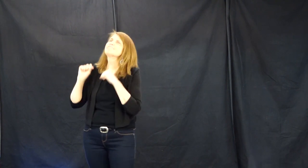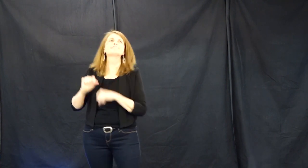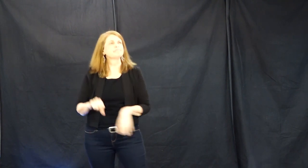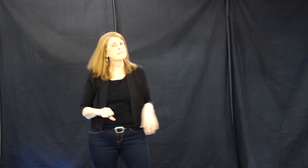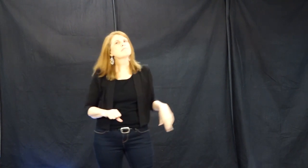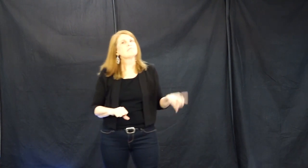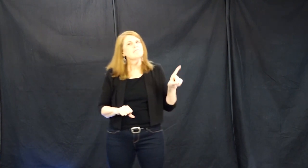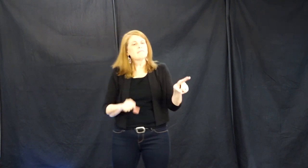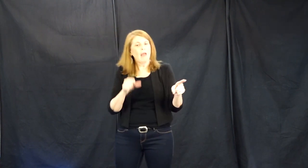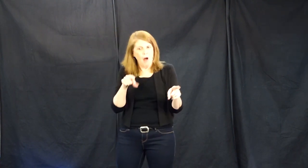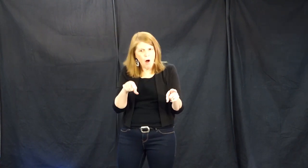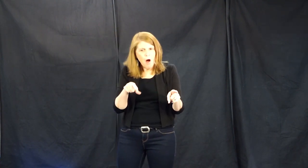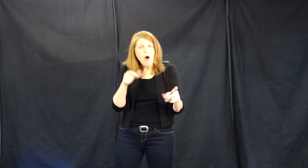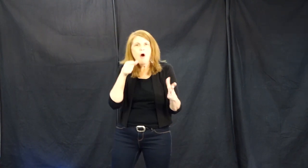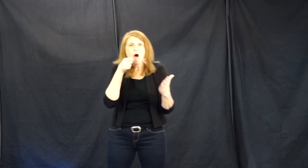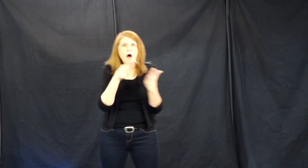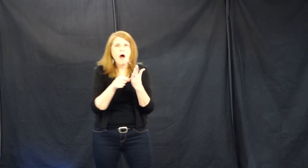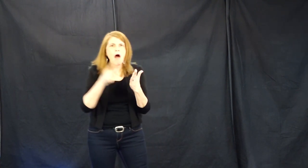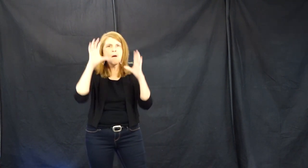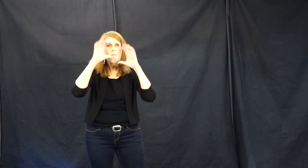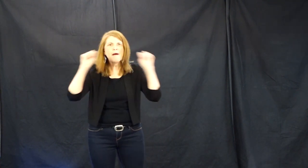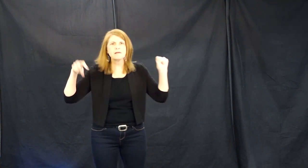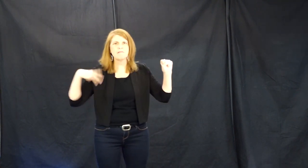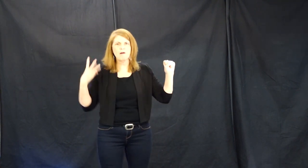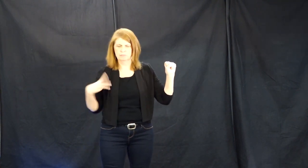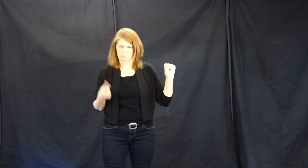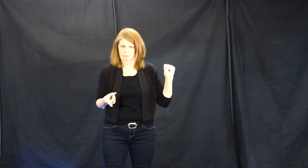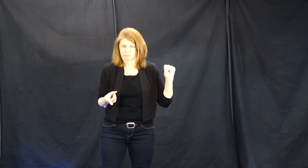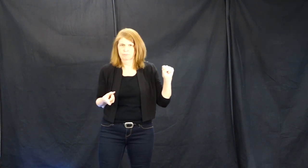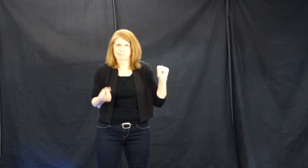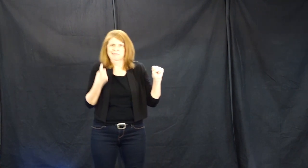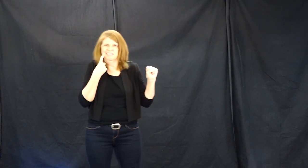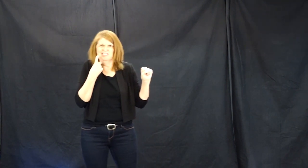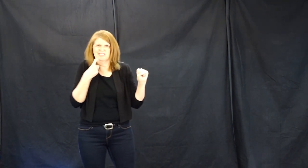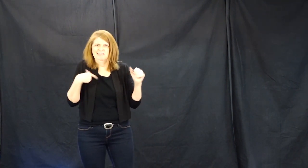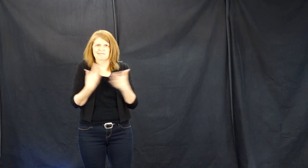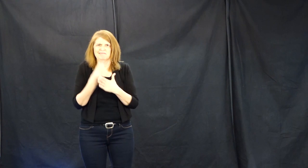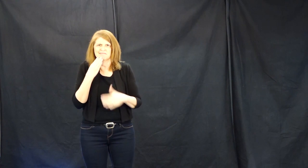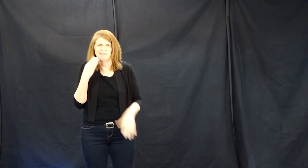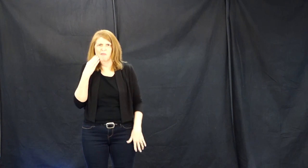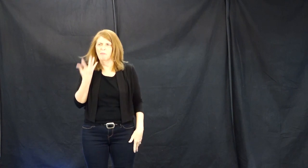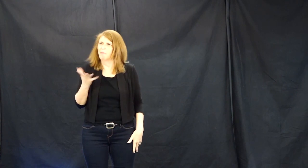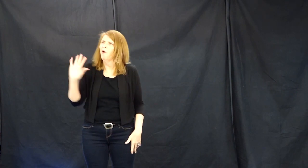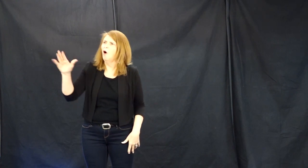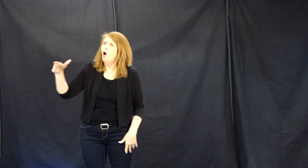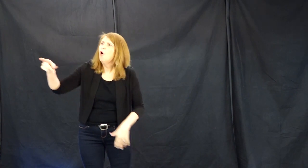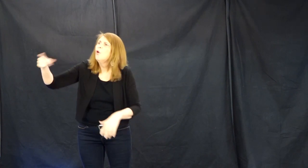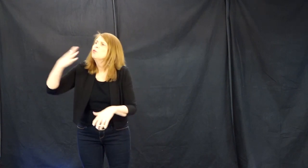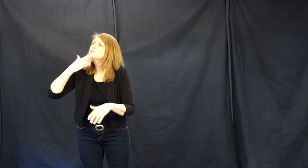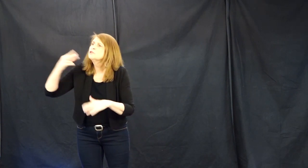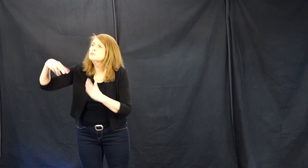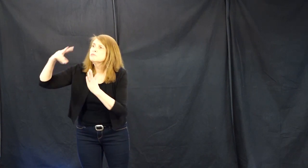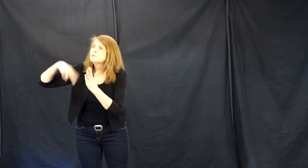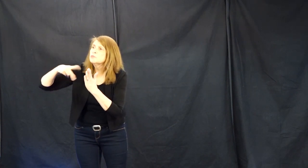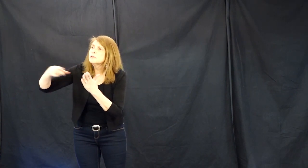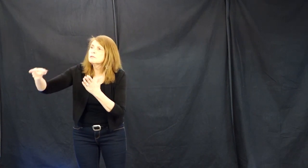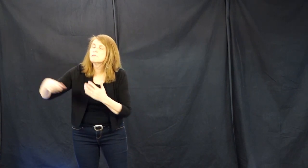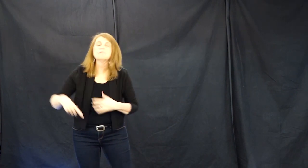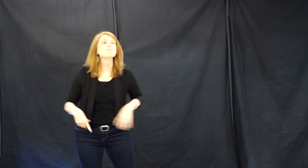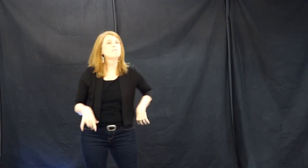There's a letter on my desk from the president. Haven't even put my bag down yet. Sally, BLM, darling, won't you open it? It says the